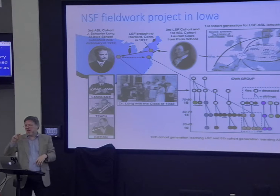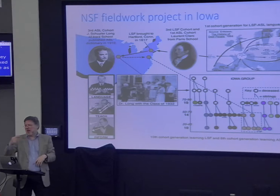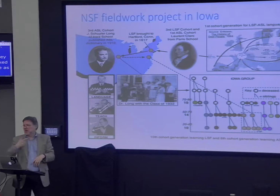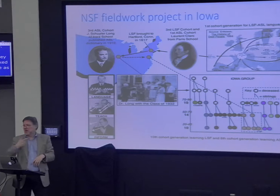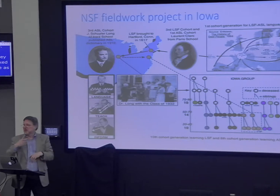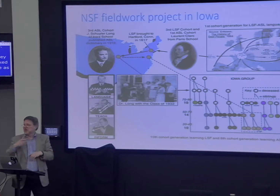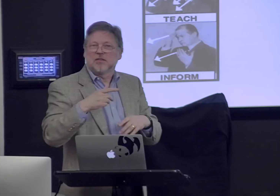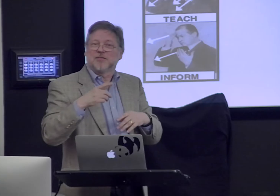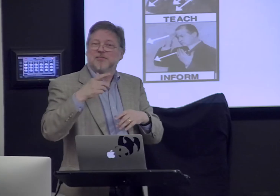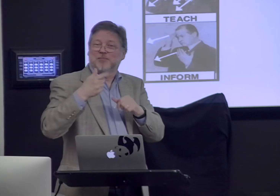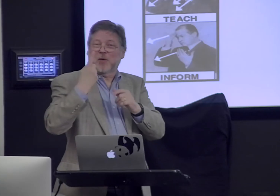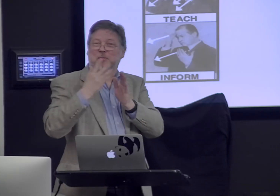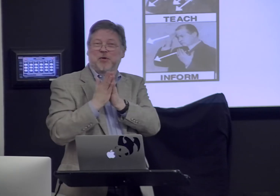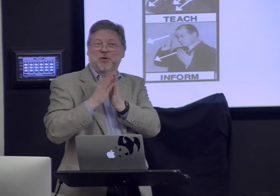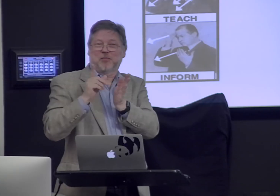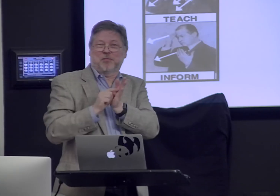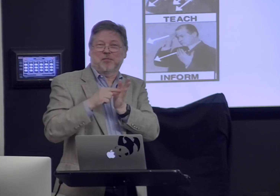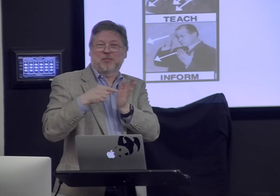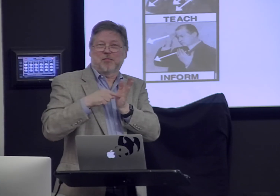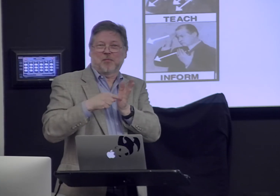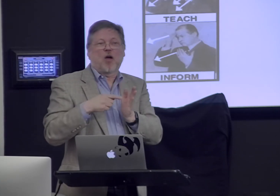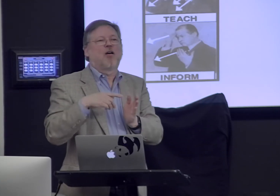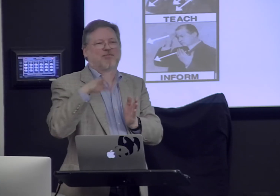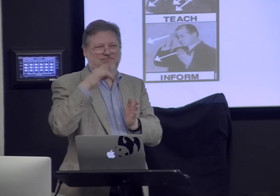from people across multiple generations of one family.